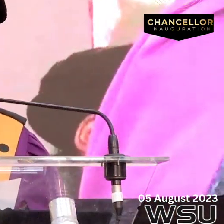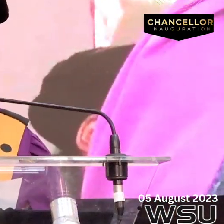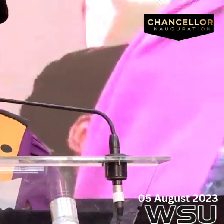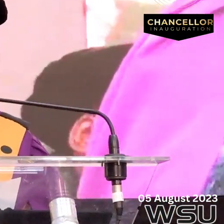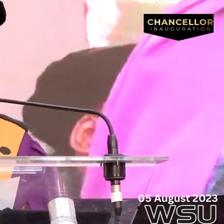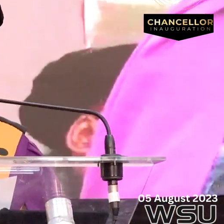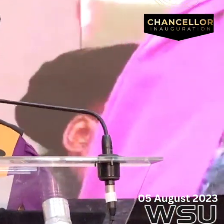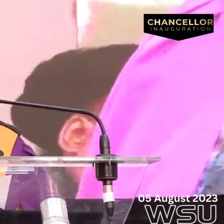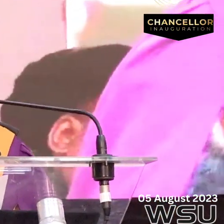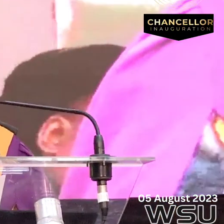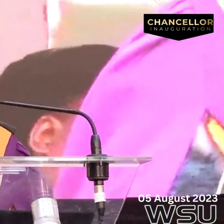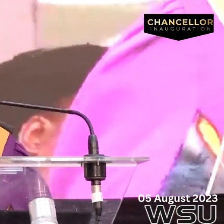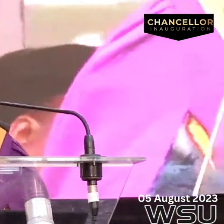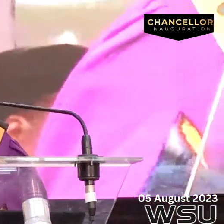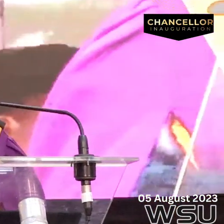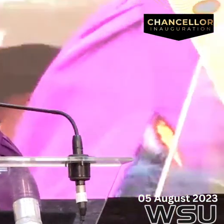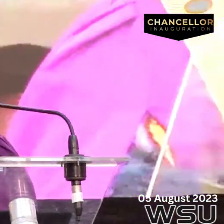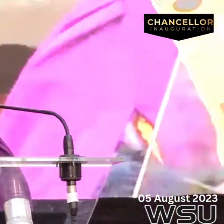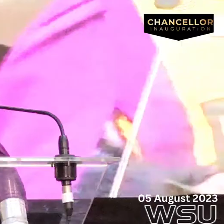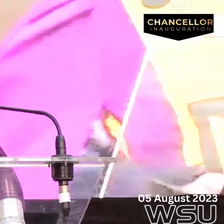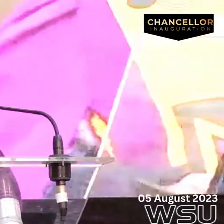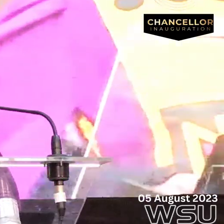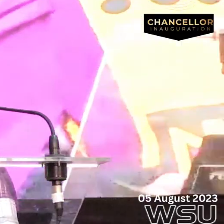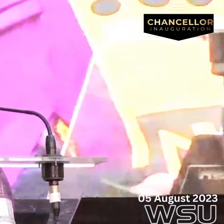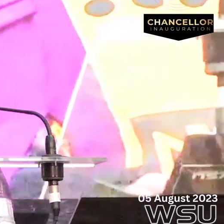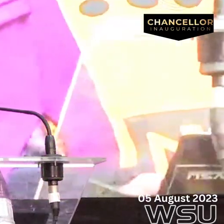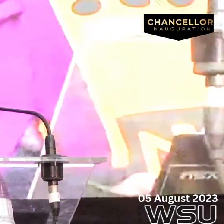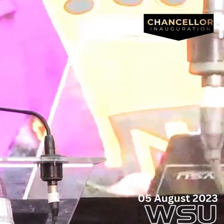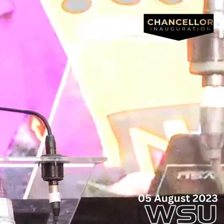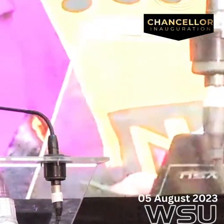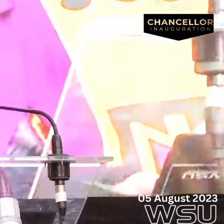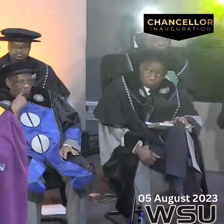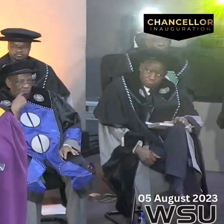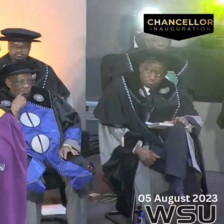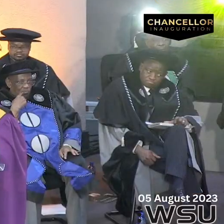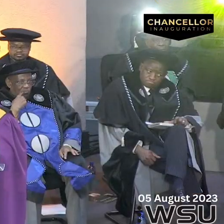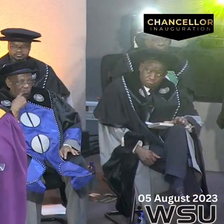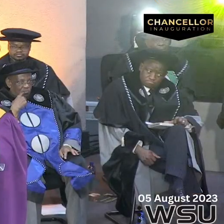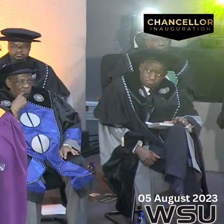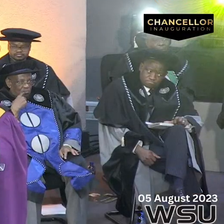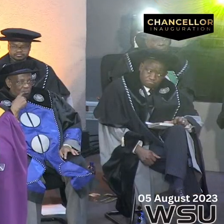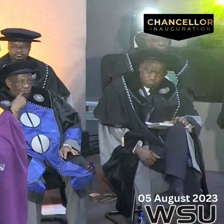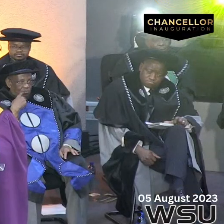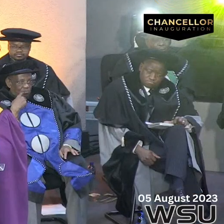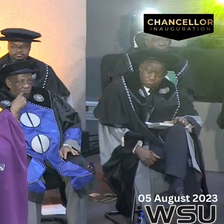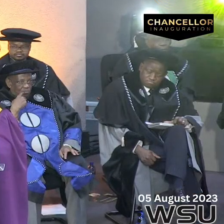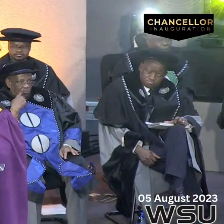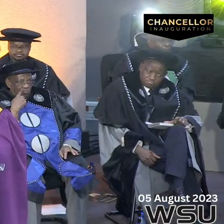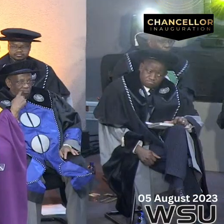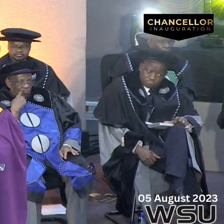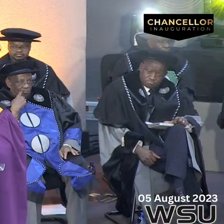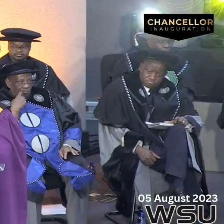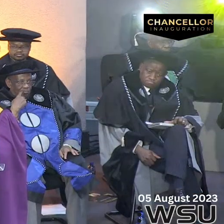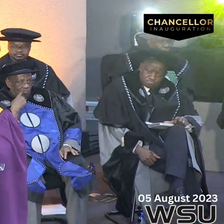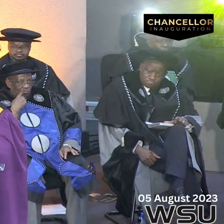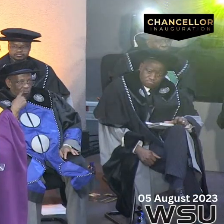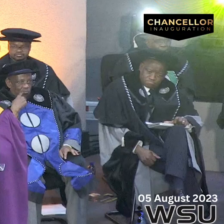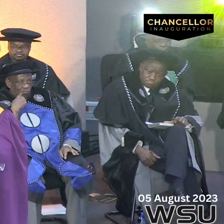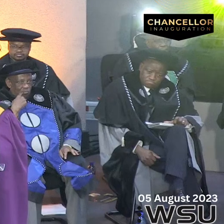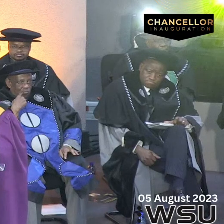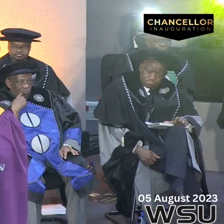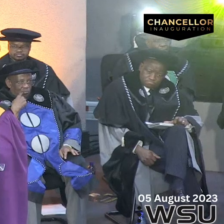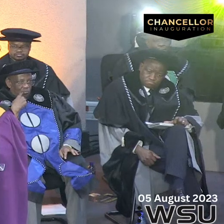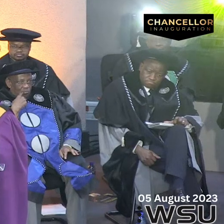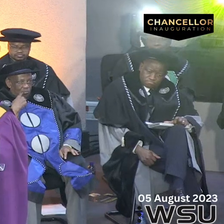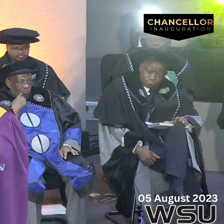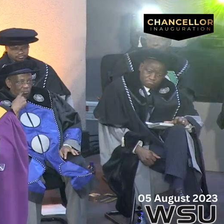Deputy Speaker of the Eastern Cape Provincial Legislature, Honorable Koboshiane. MEC of Education